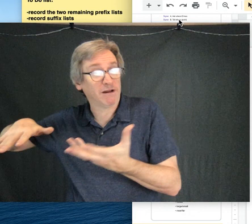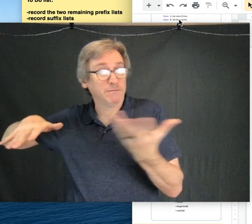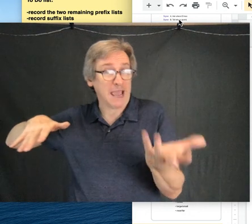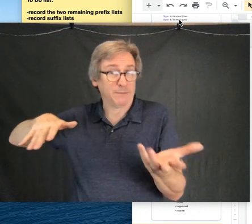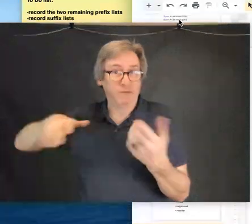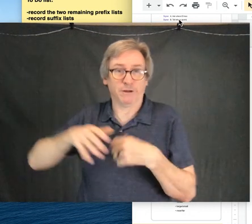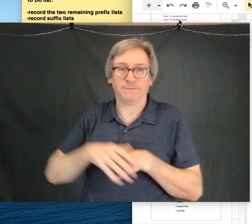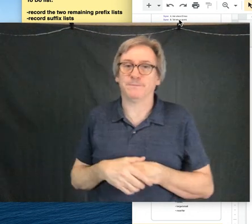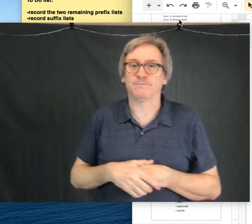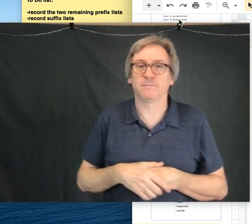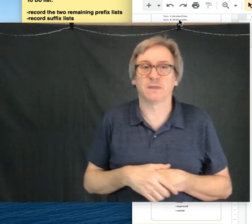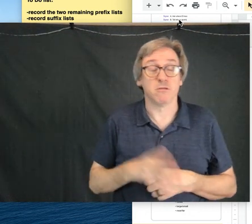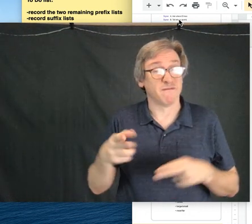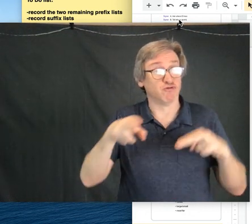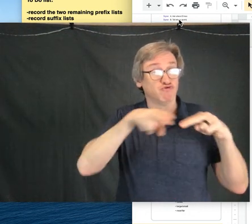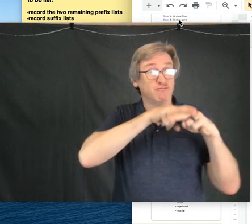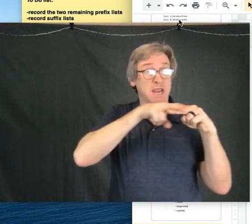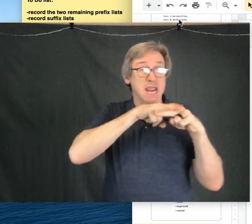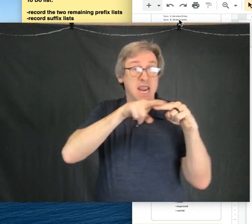Store area, Acme, right?